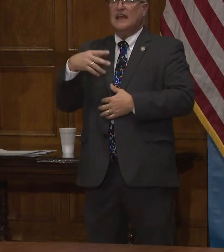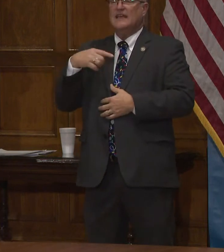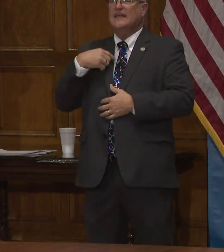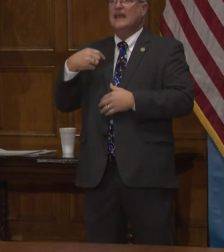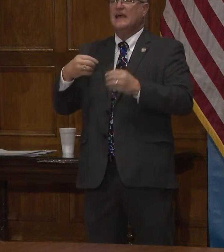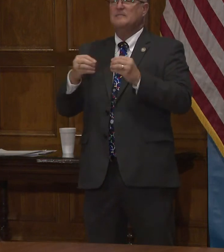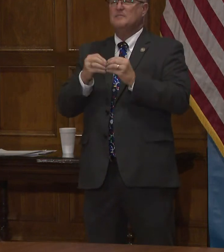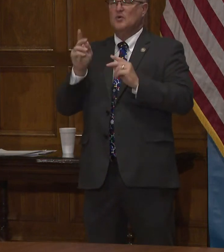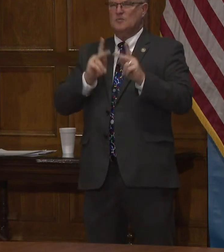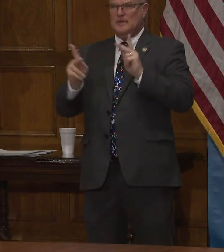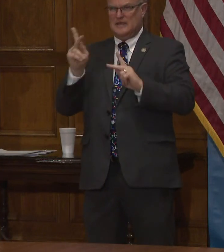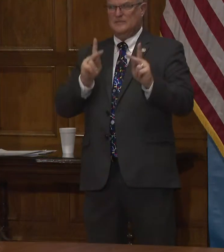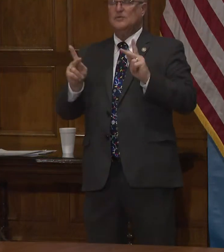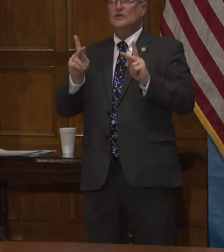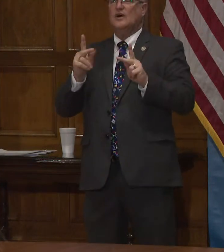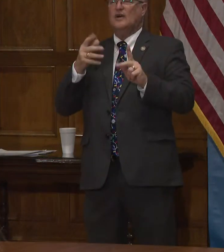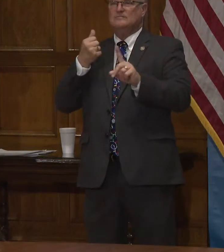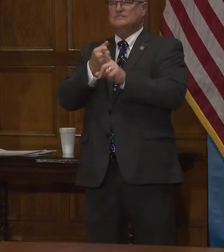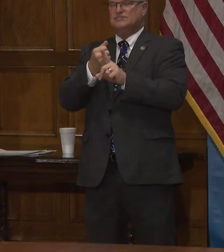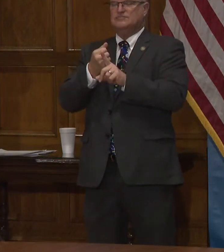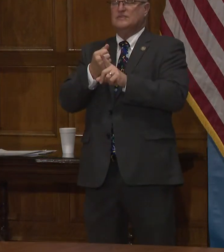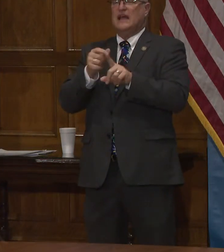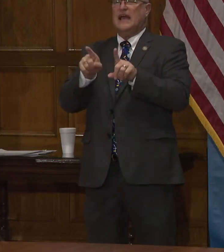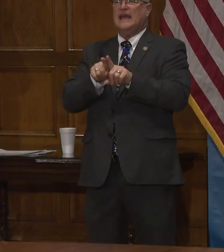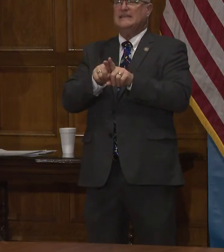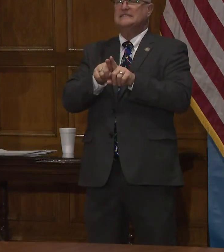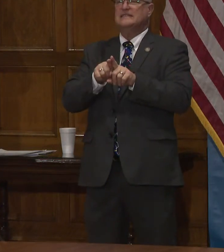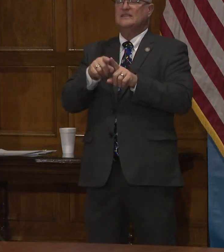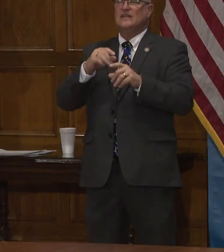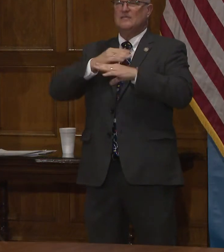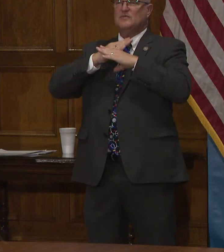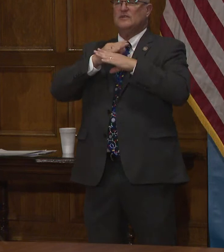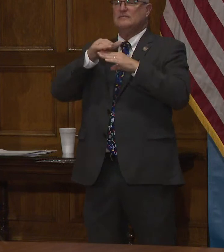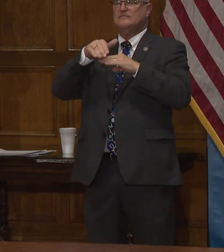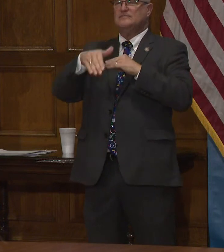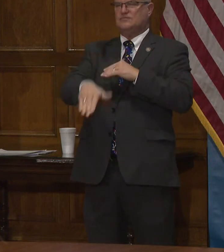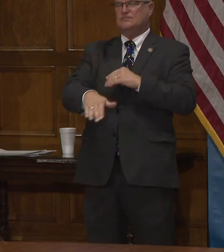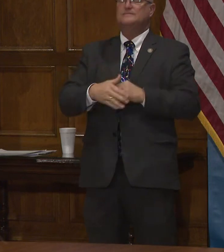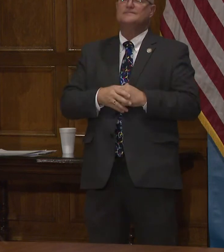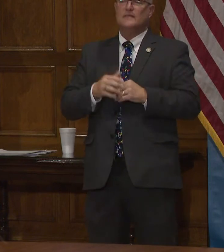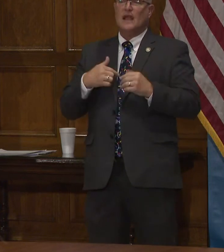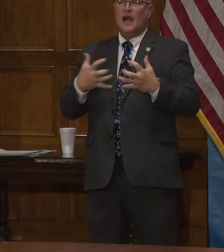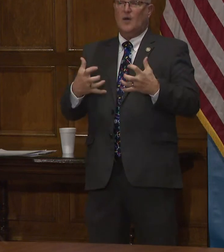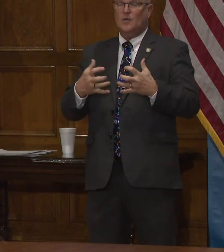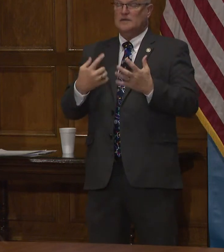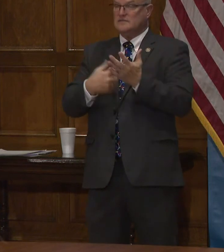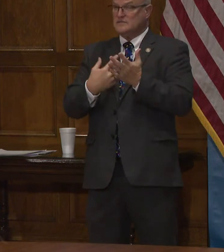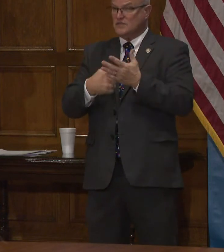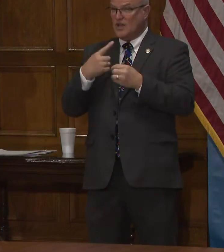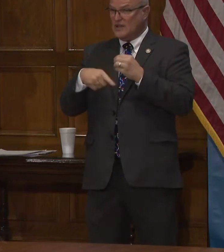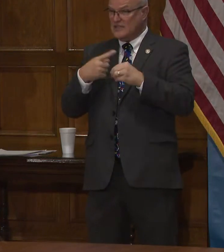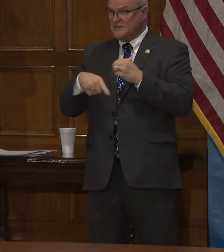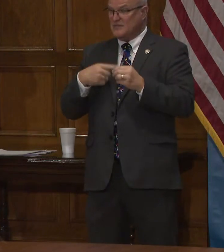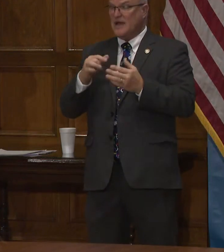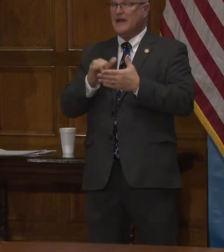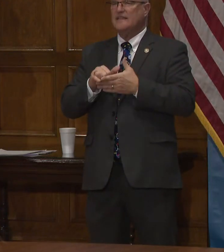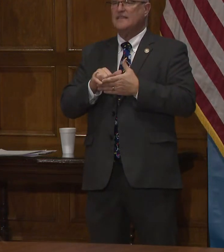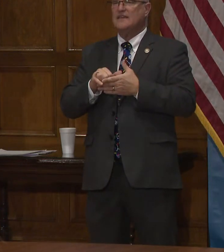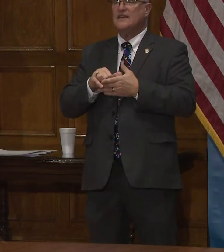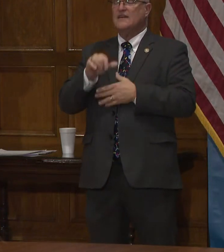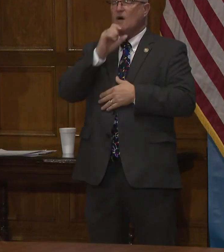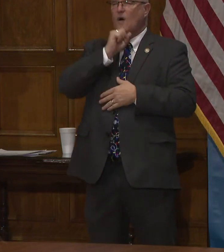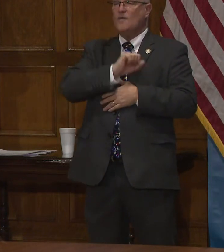higher numbers as their immunity wanes over time. I also want to talk a little bit about the 5